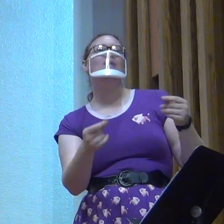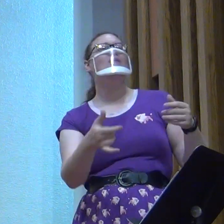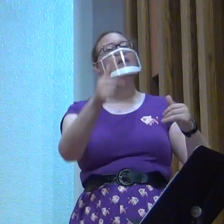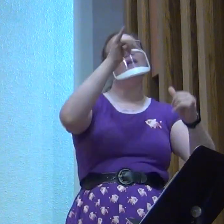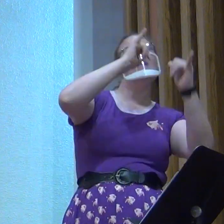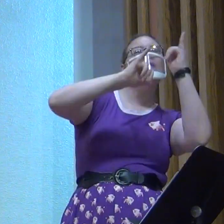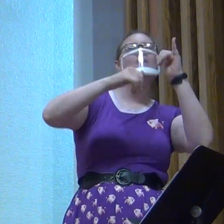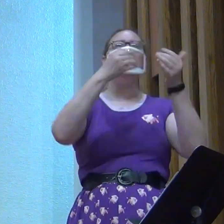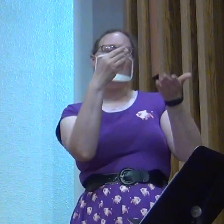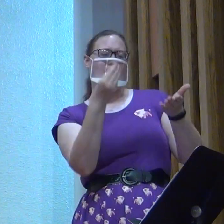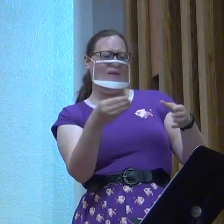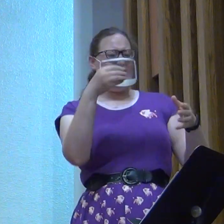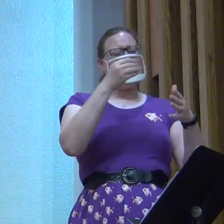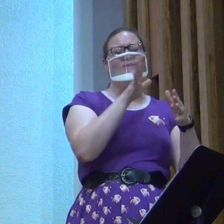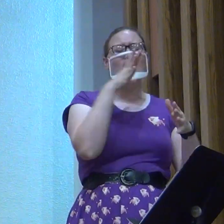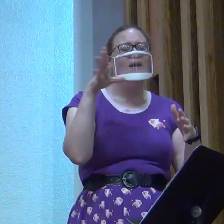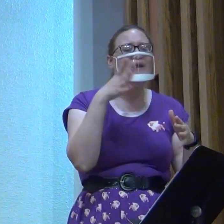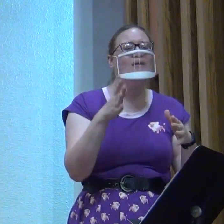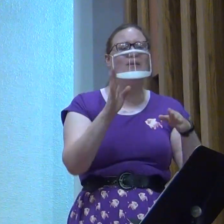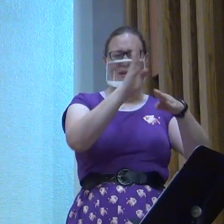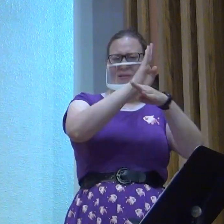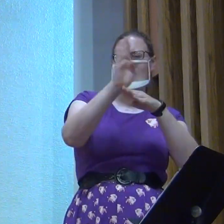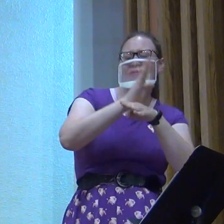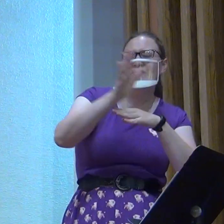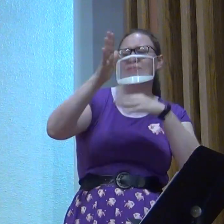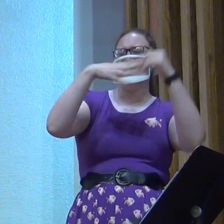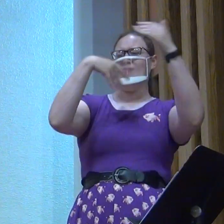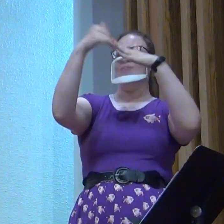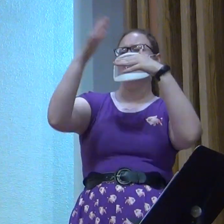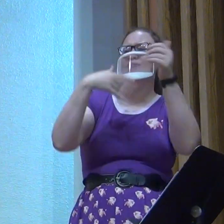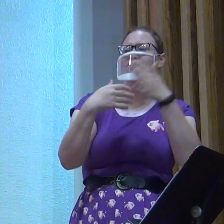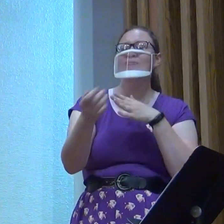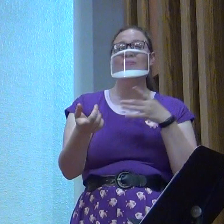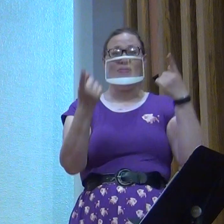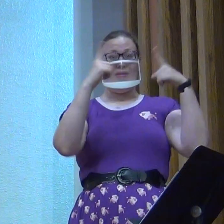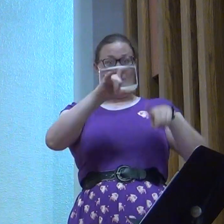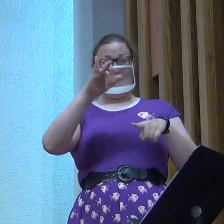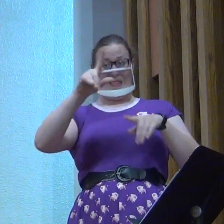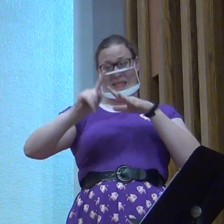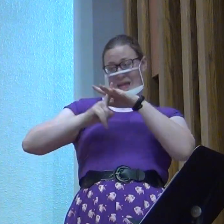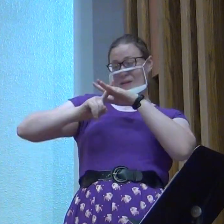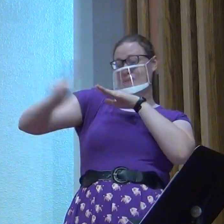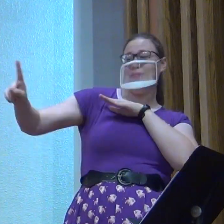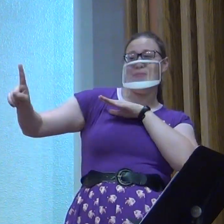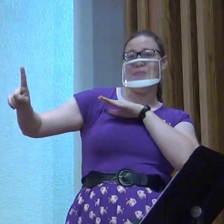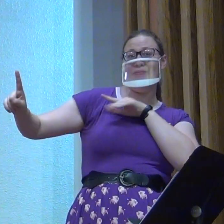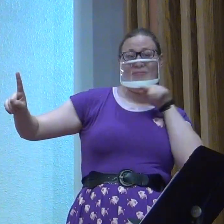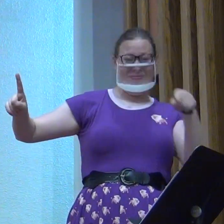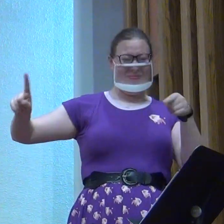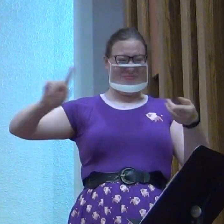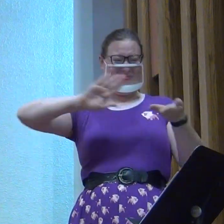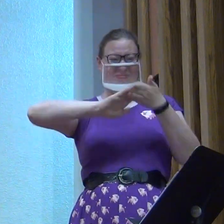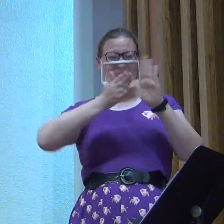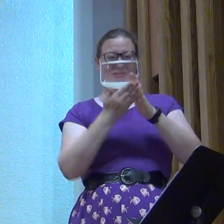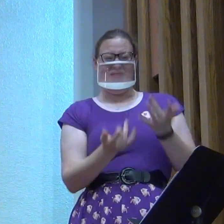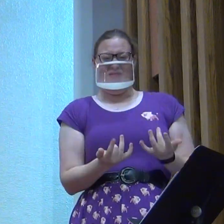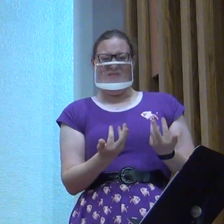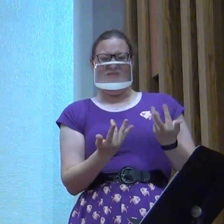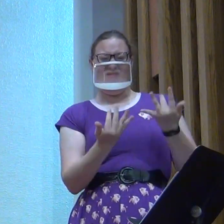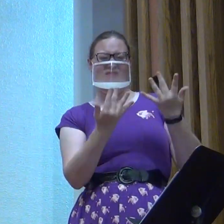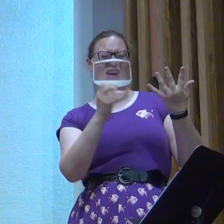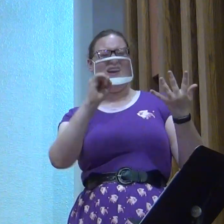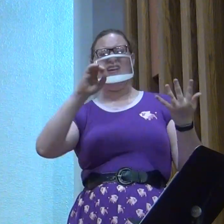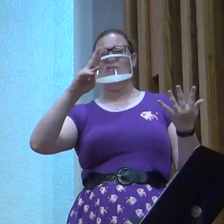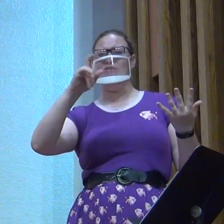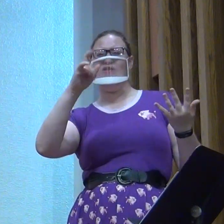and selling, planting and building. But the day Lot left Sodom, fire and